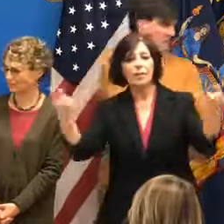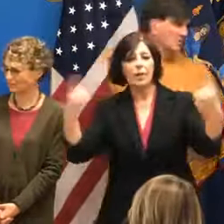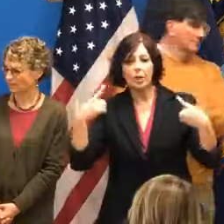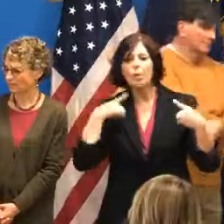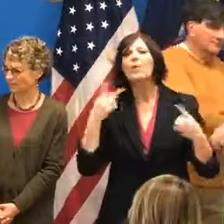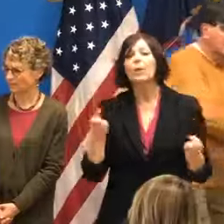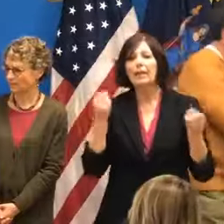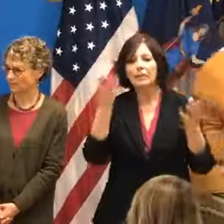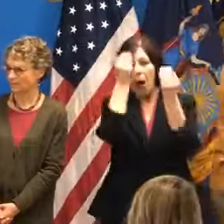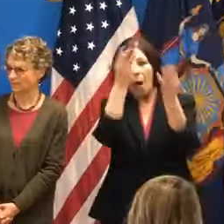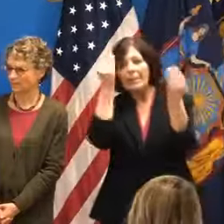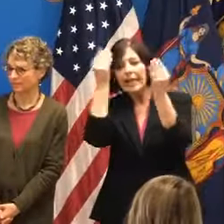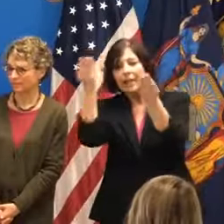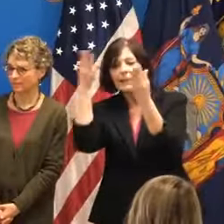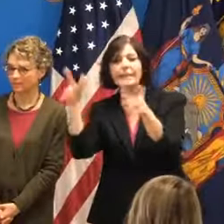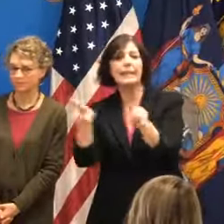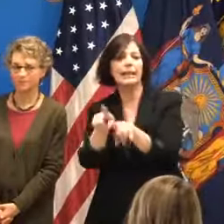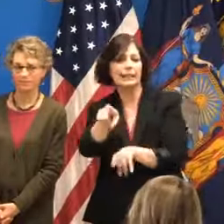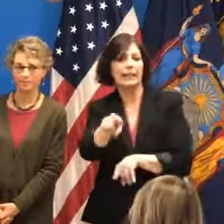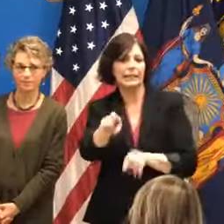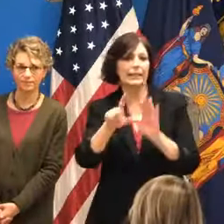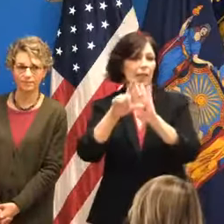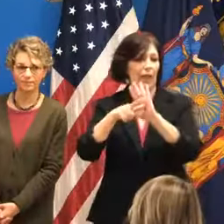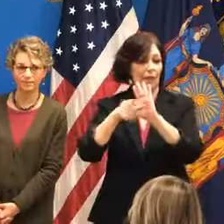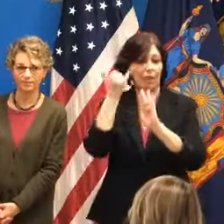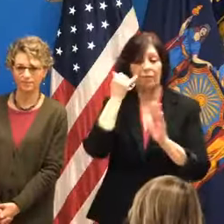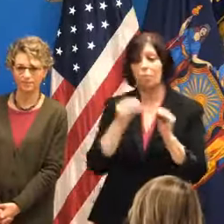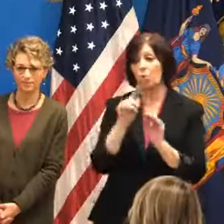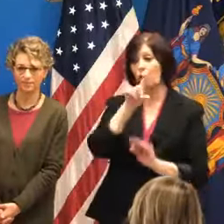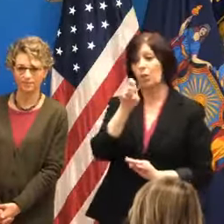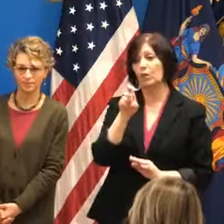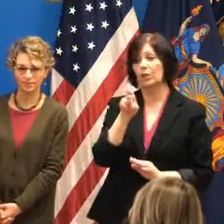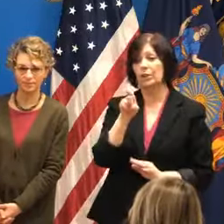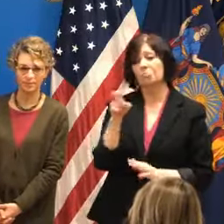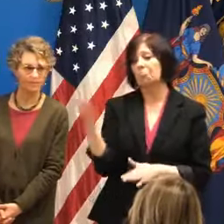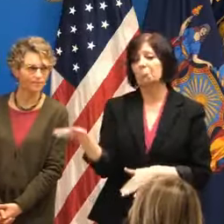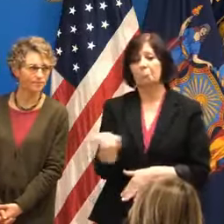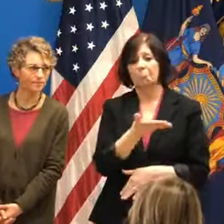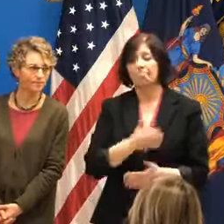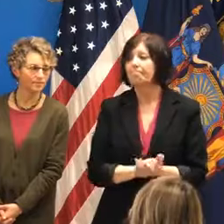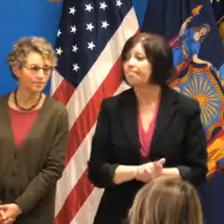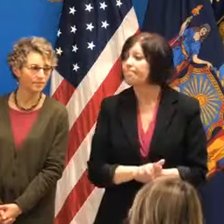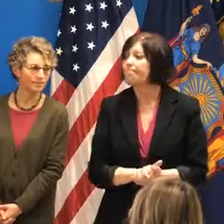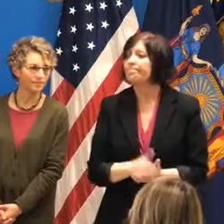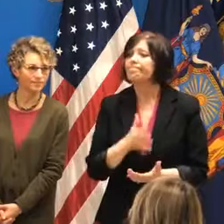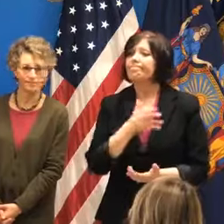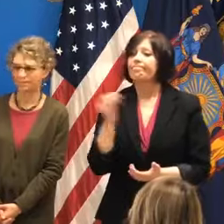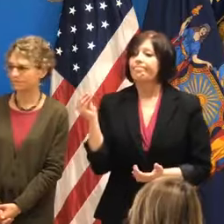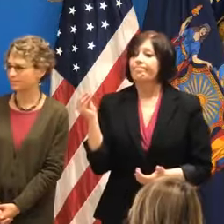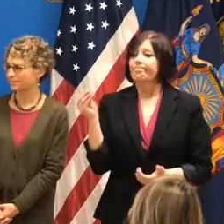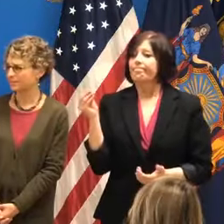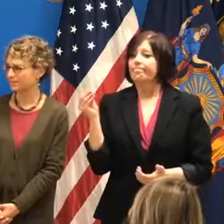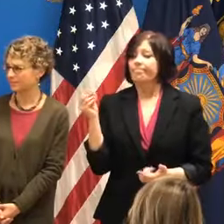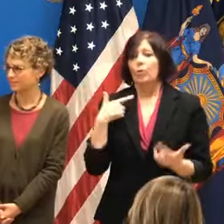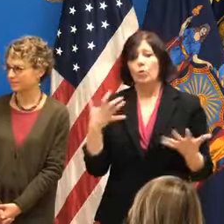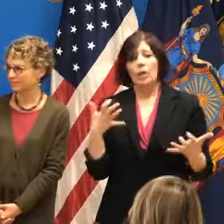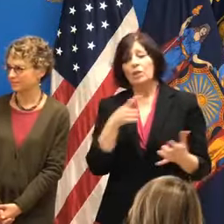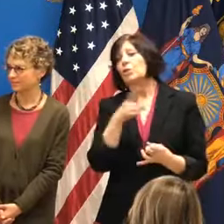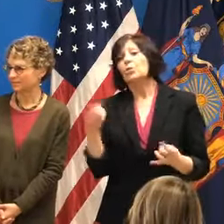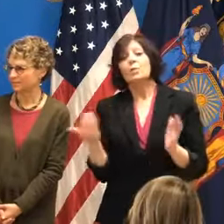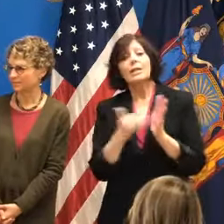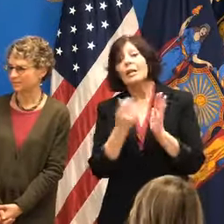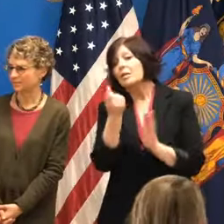providing updates as necessary to the reporters in here. If you have additional questions, please direct them to our staff. And I just want everyone to